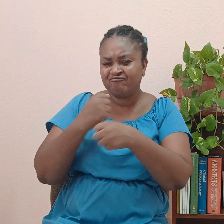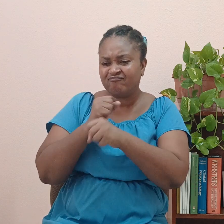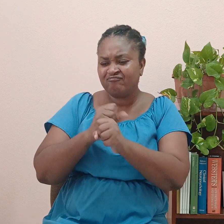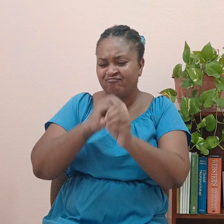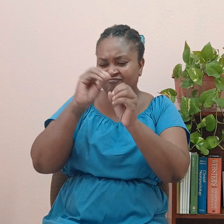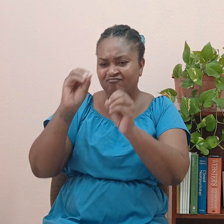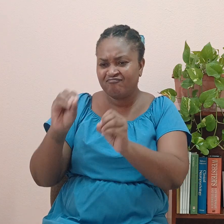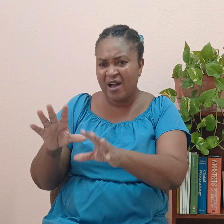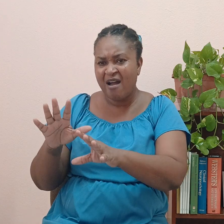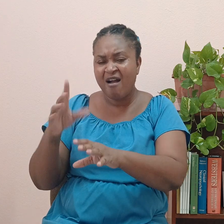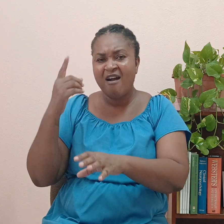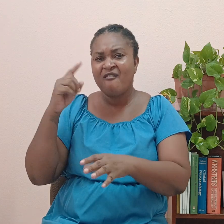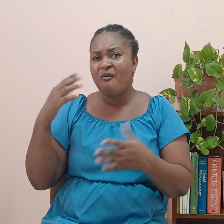use and pleasure.